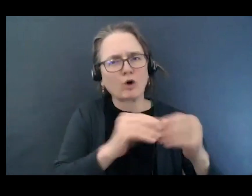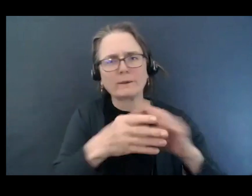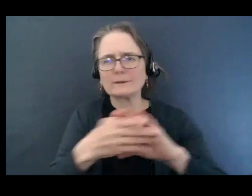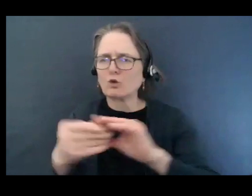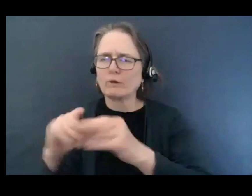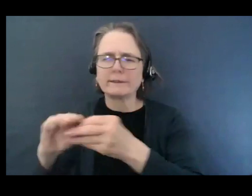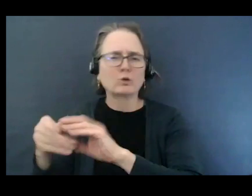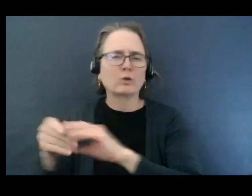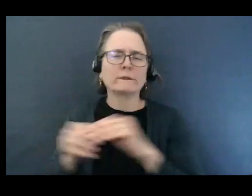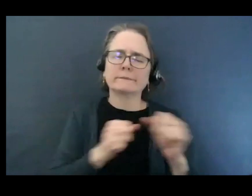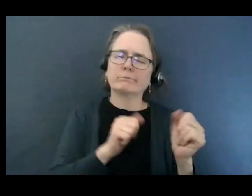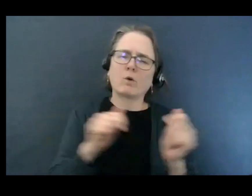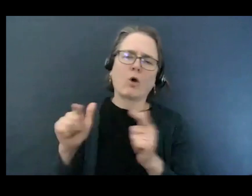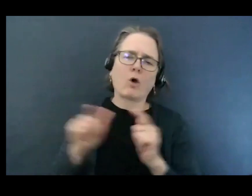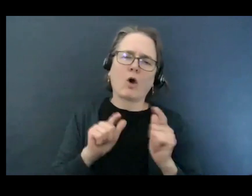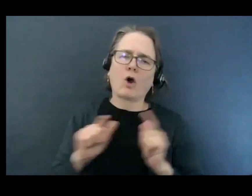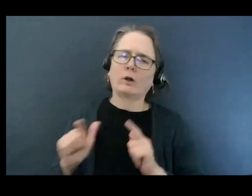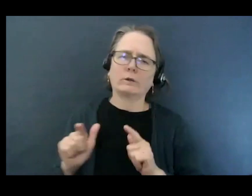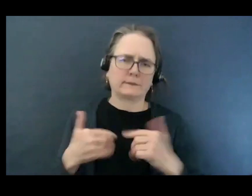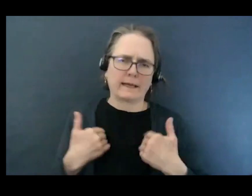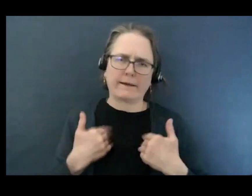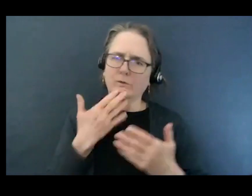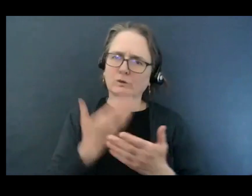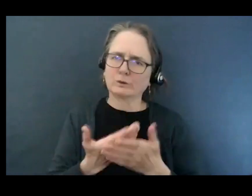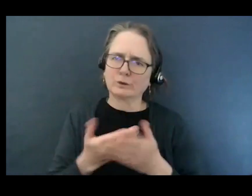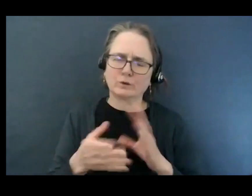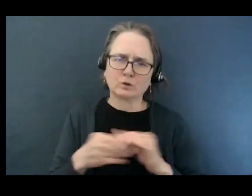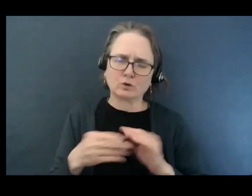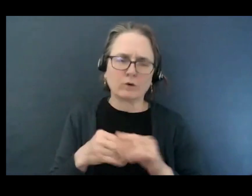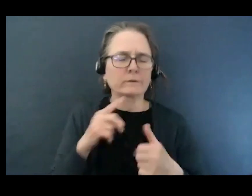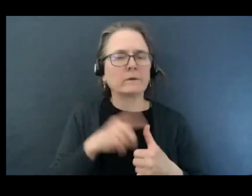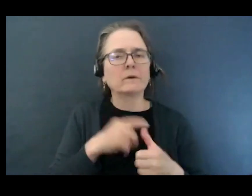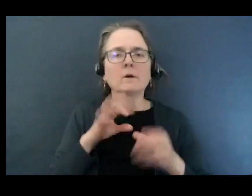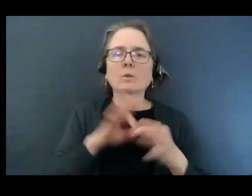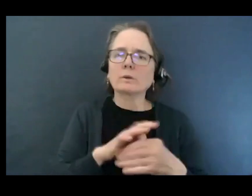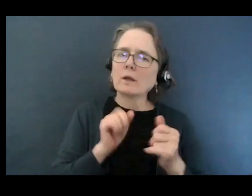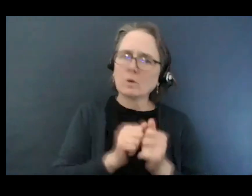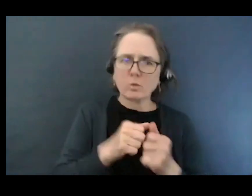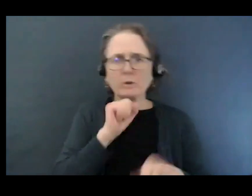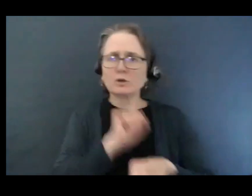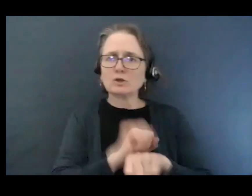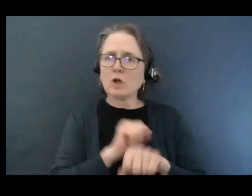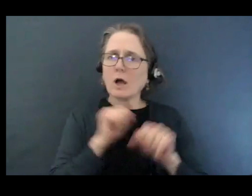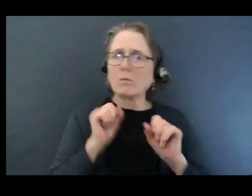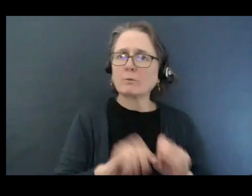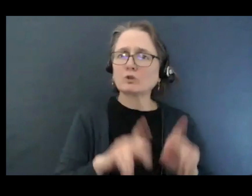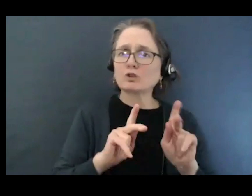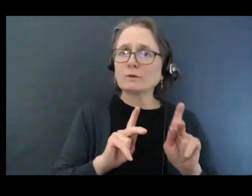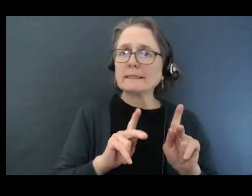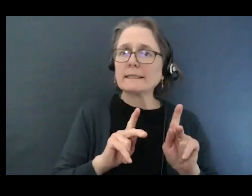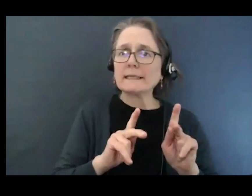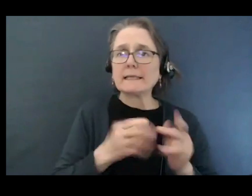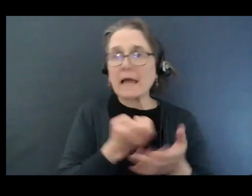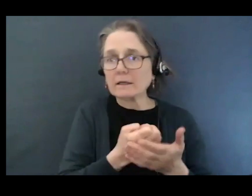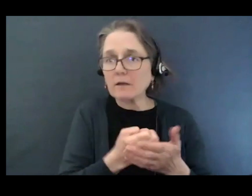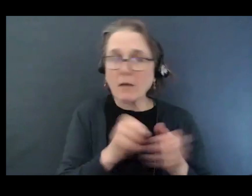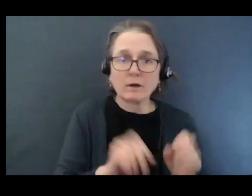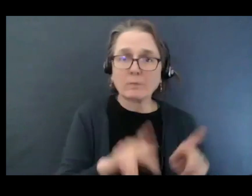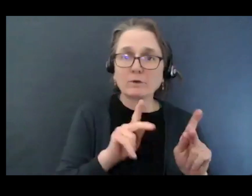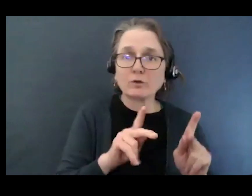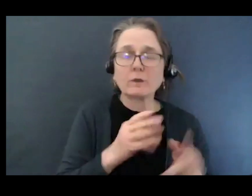on sought economic opportunity, for example, or safety. And our motto in transit is safety is number